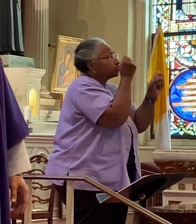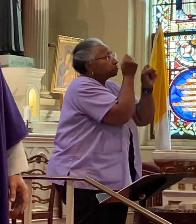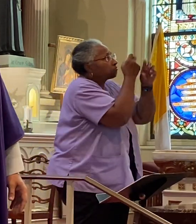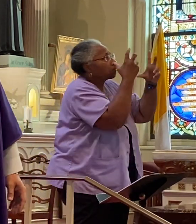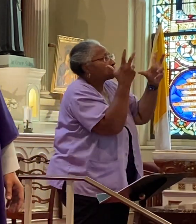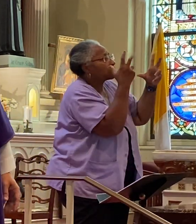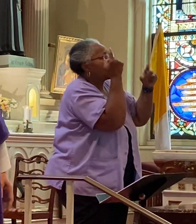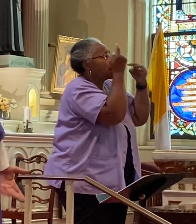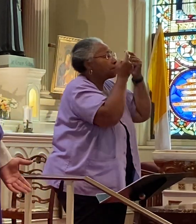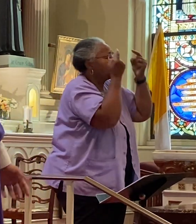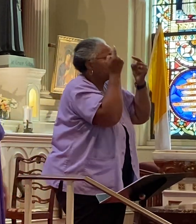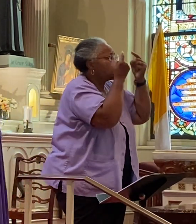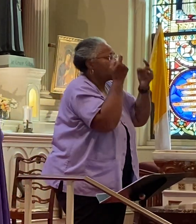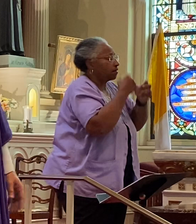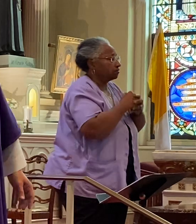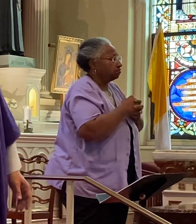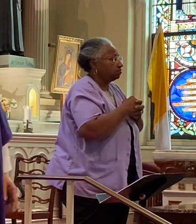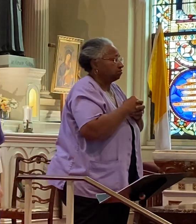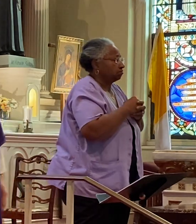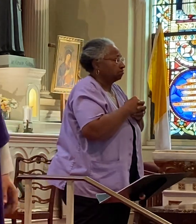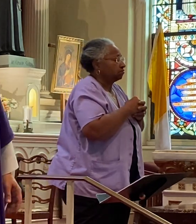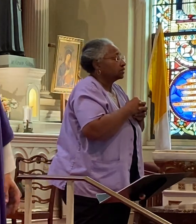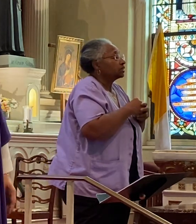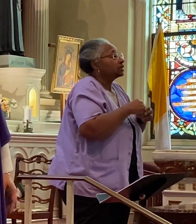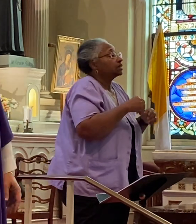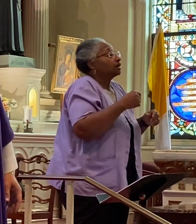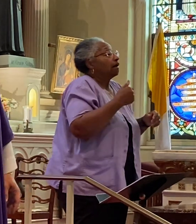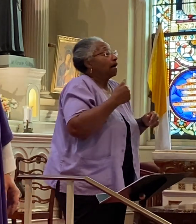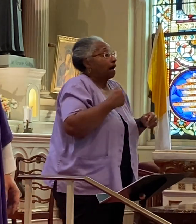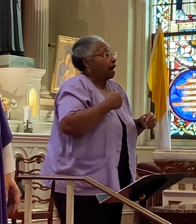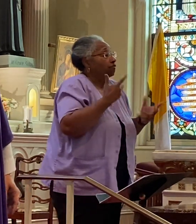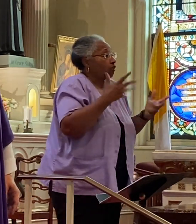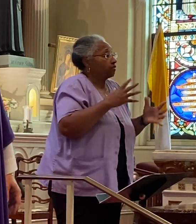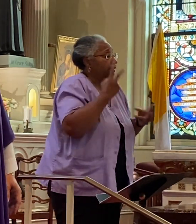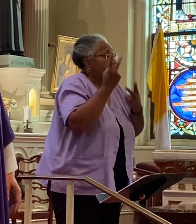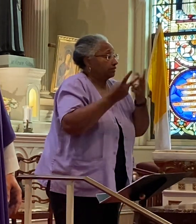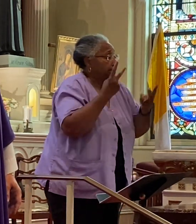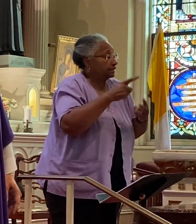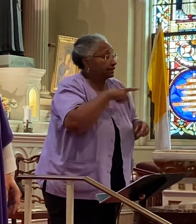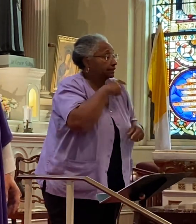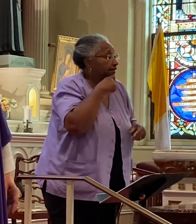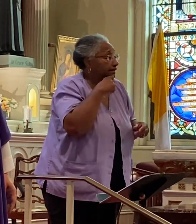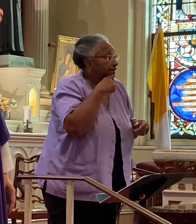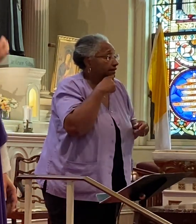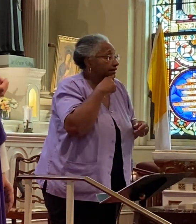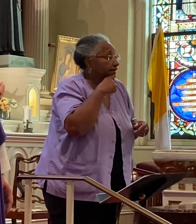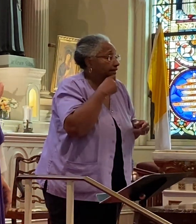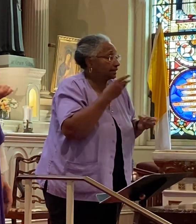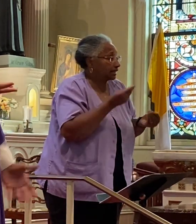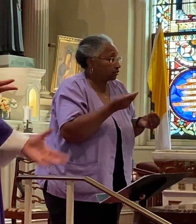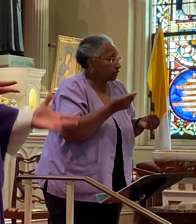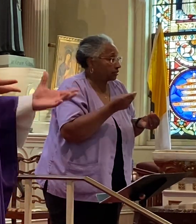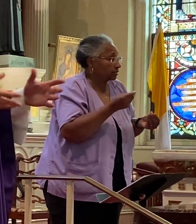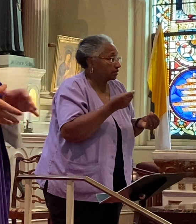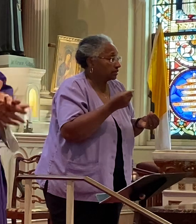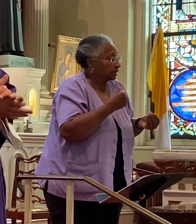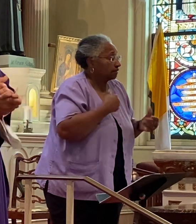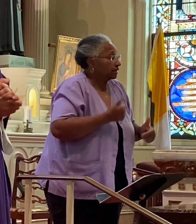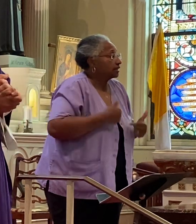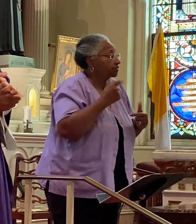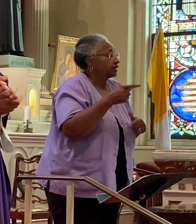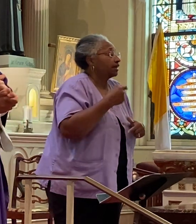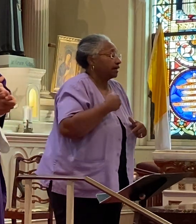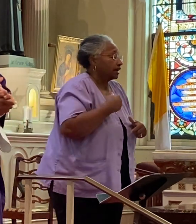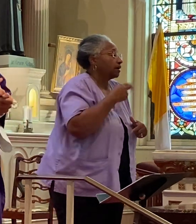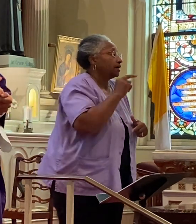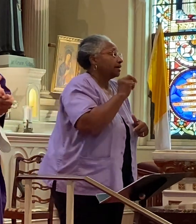desert. I've lived in the desert. Not figuratively, but literally, because as a Navy